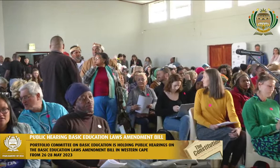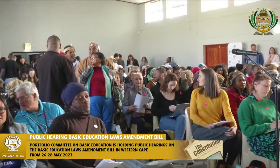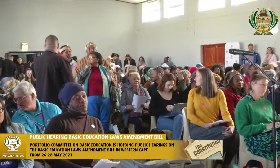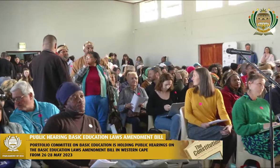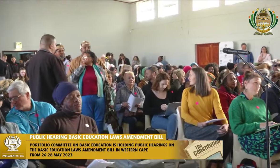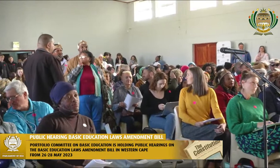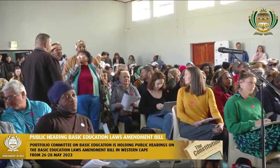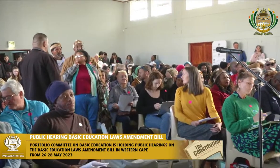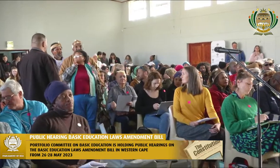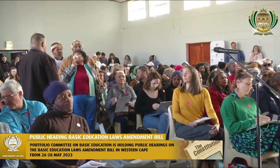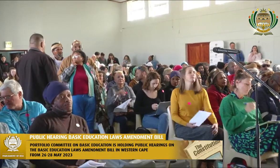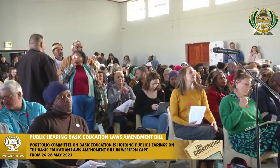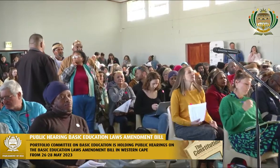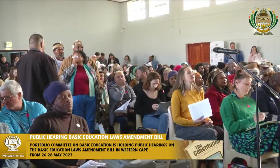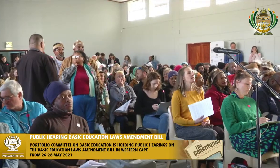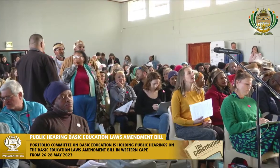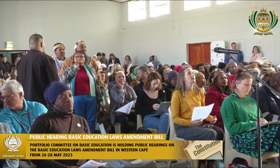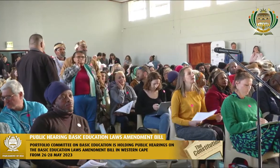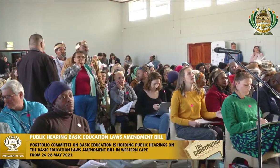Anyway, ma,